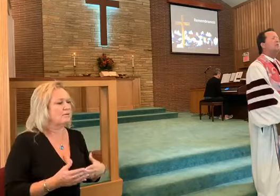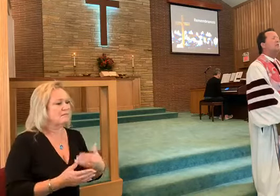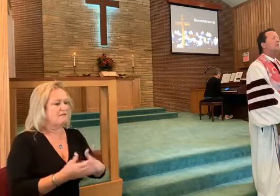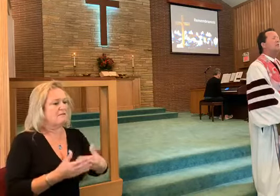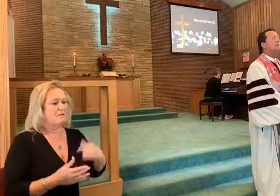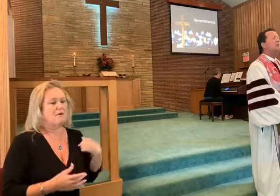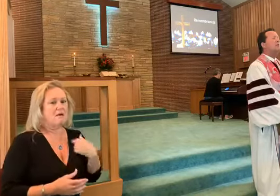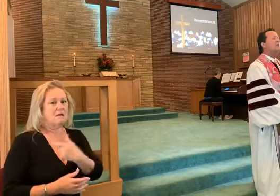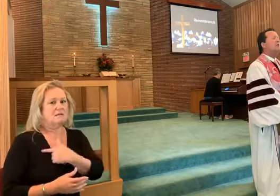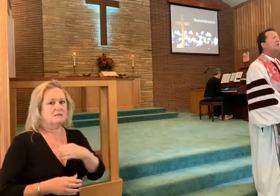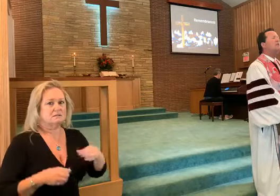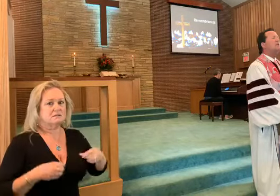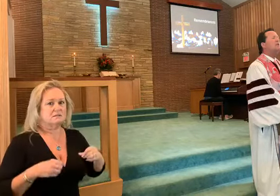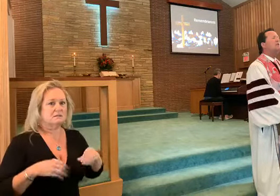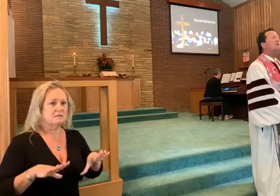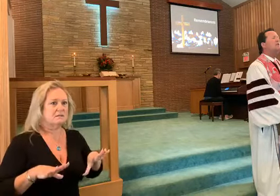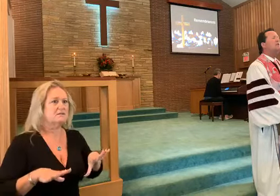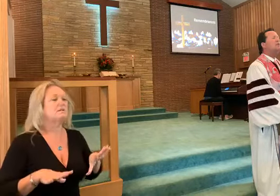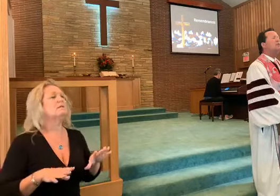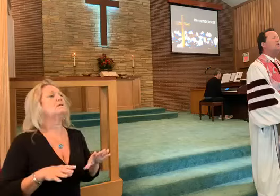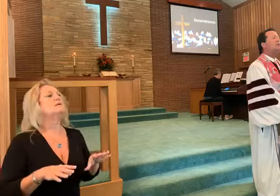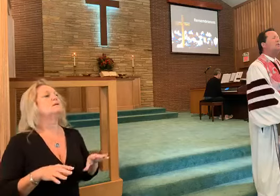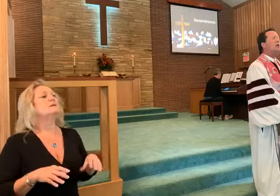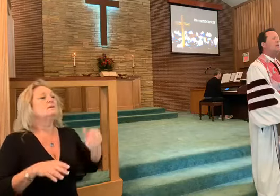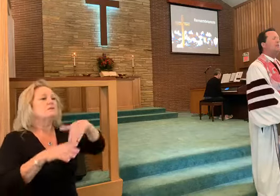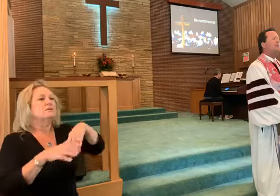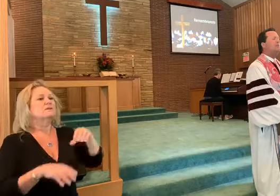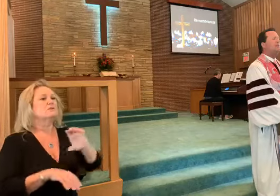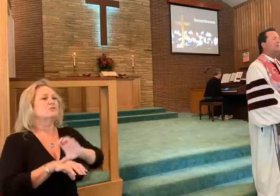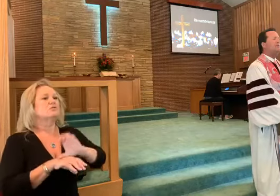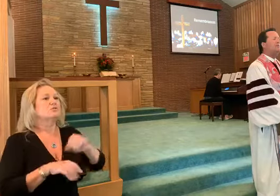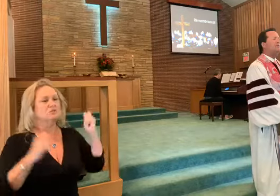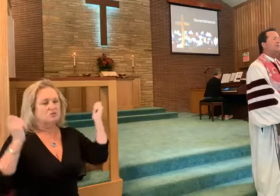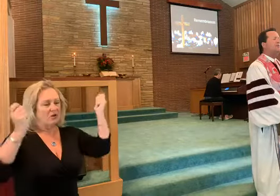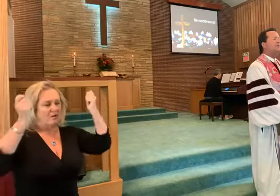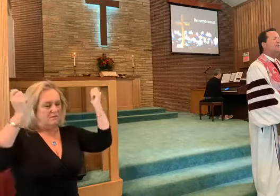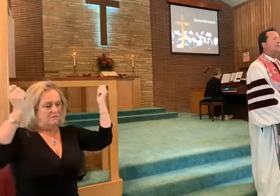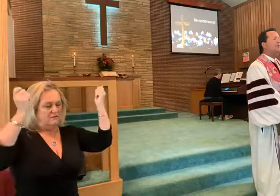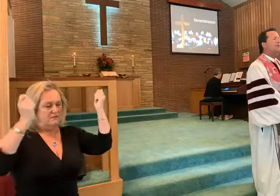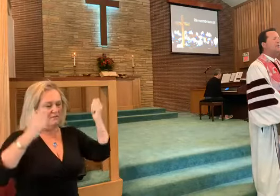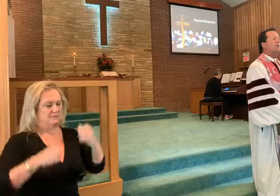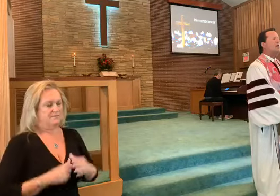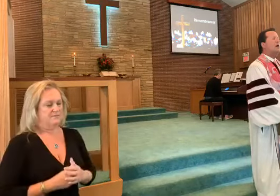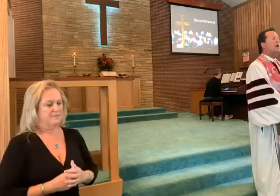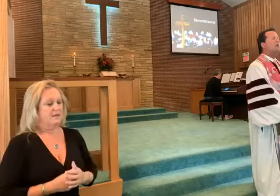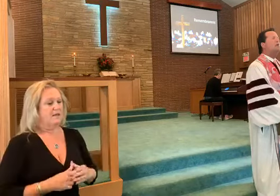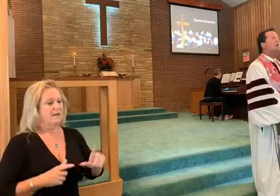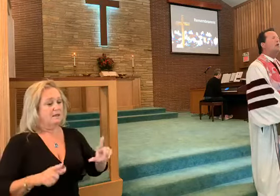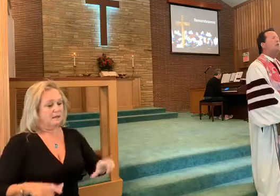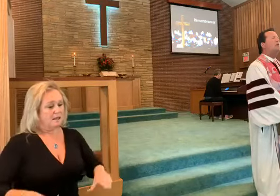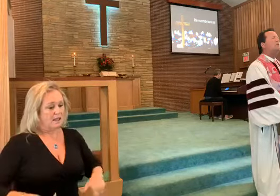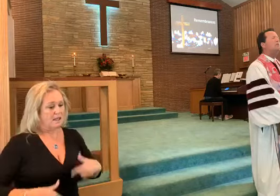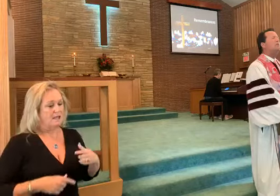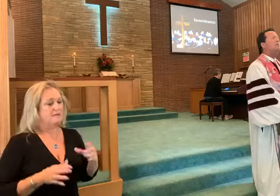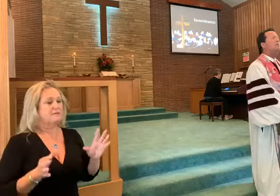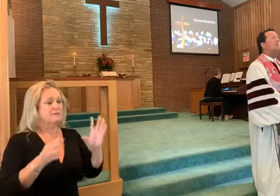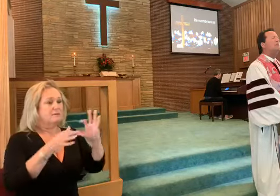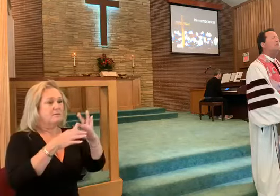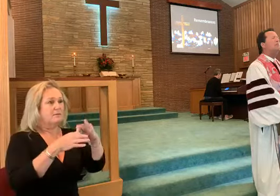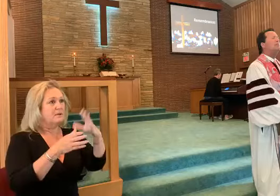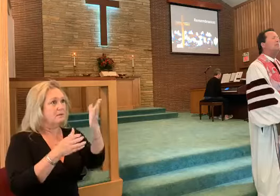us, entering into the church triumphant, their lives at one with you.